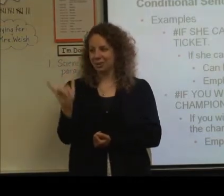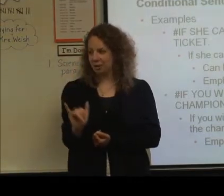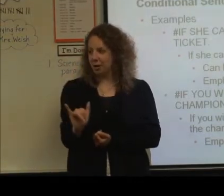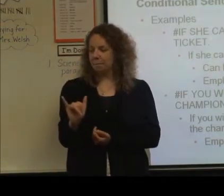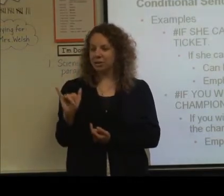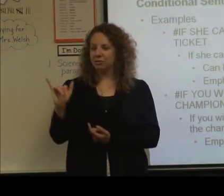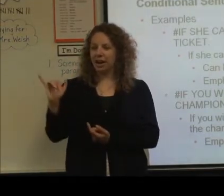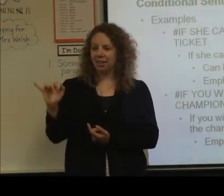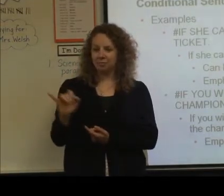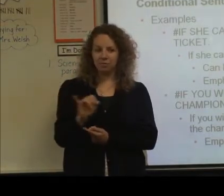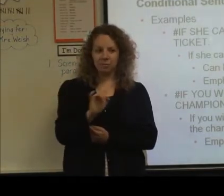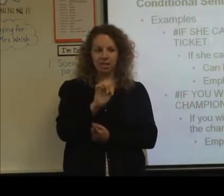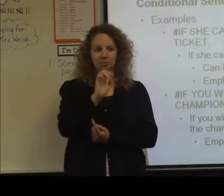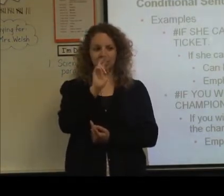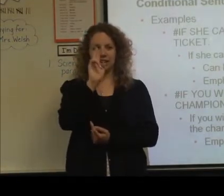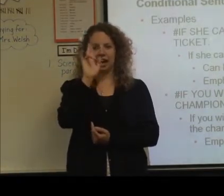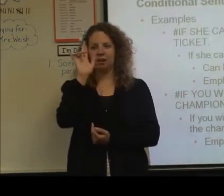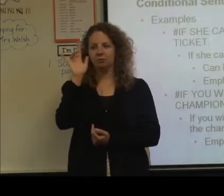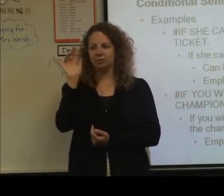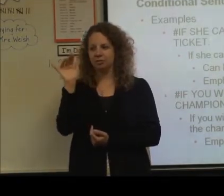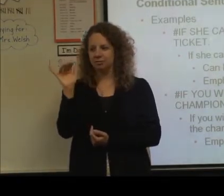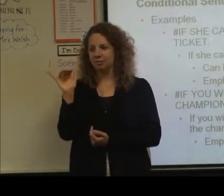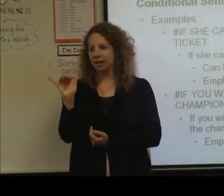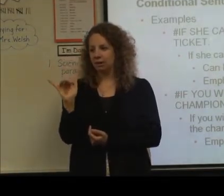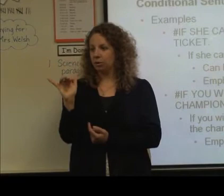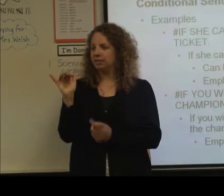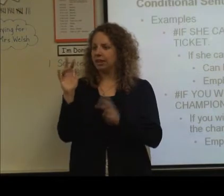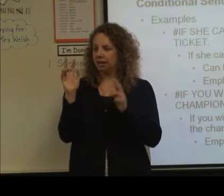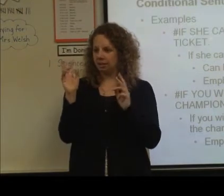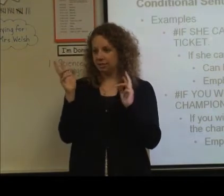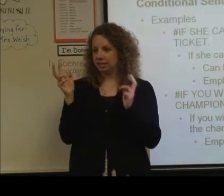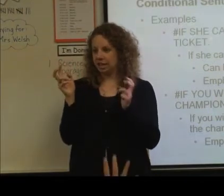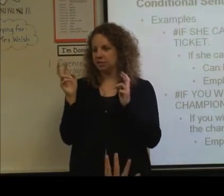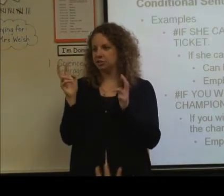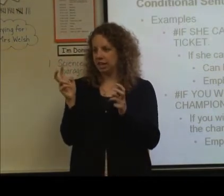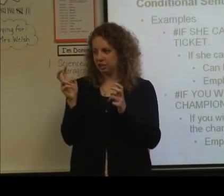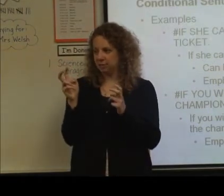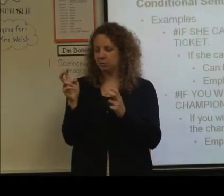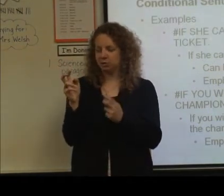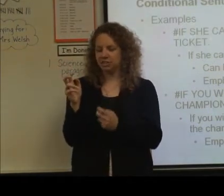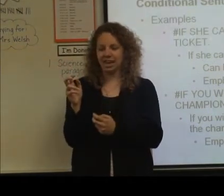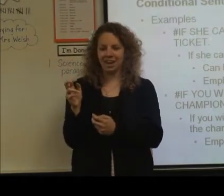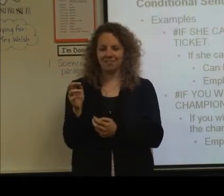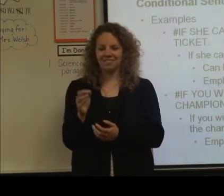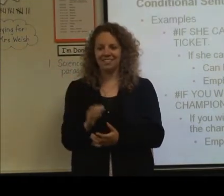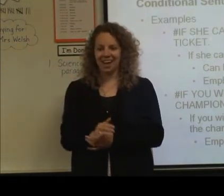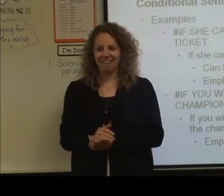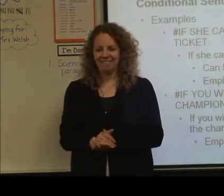circle, but you add the movement and you take out like one of the signs or the hand shapes, which is the A. Yeah.